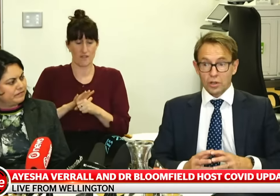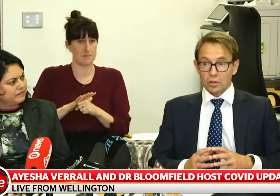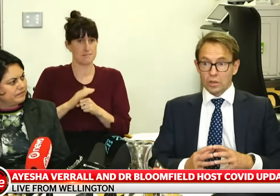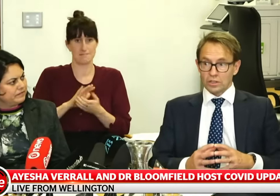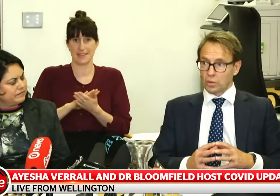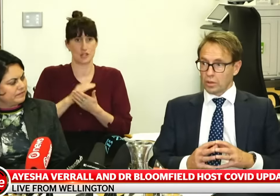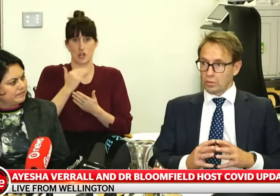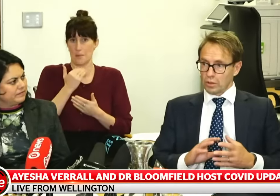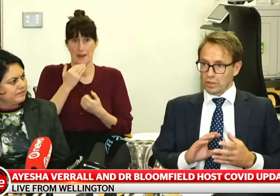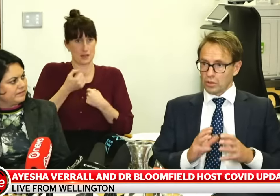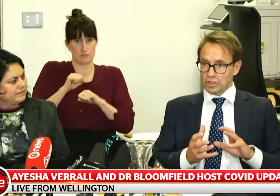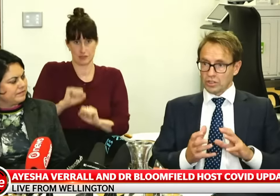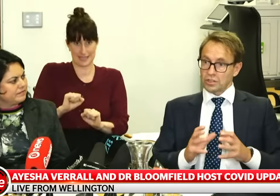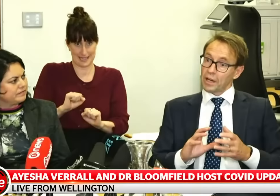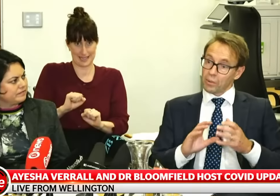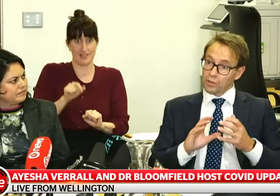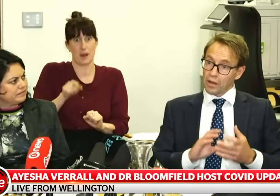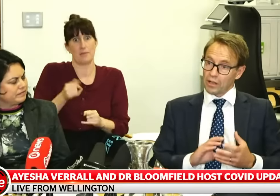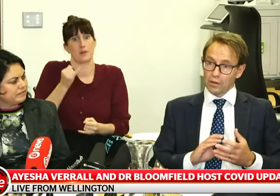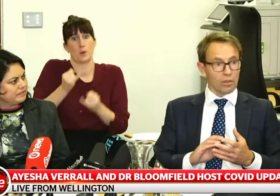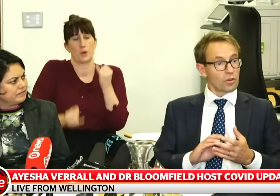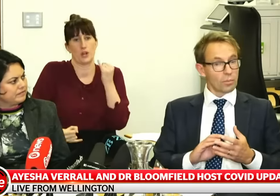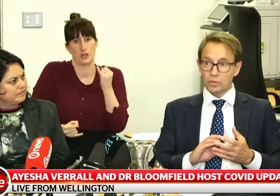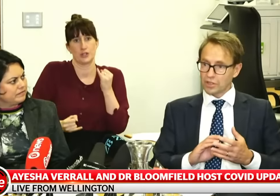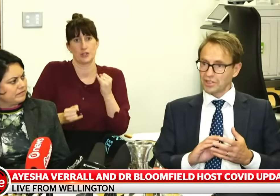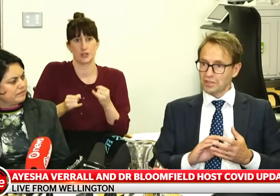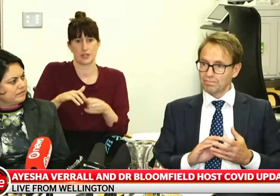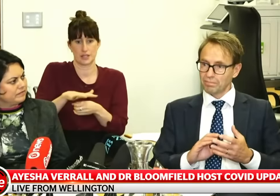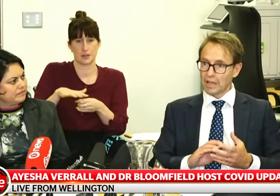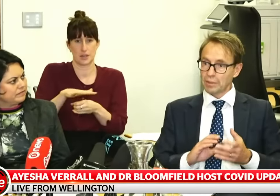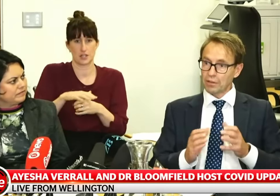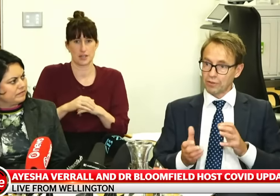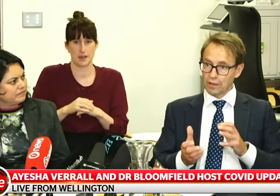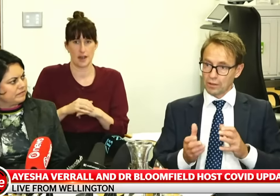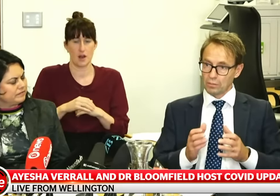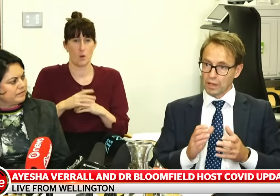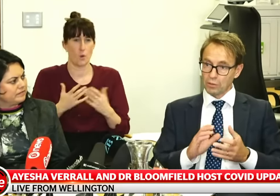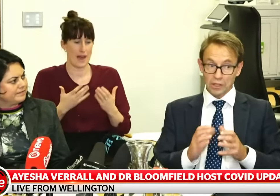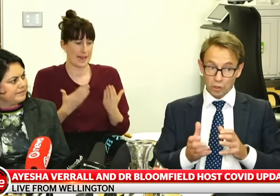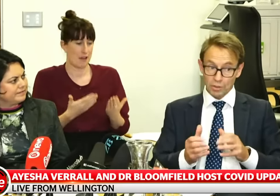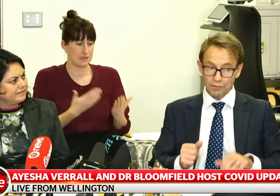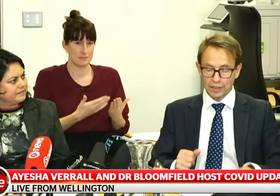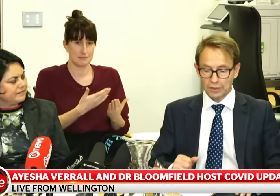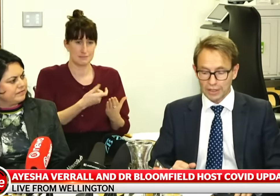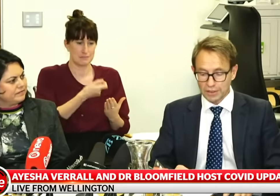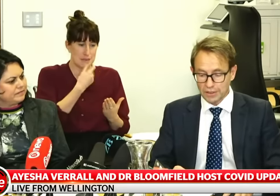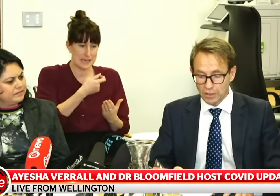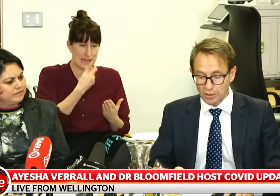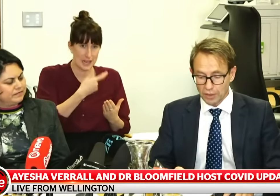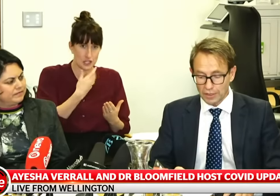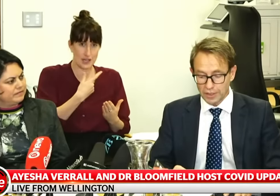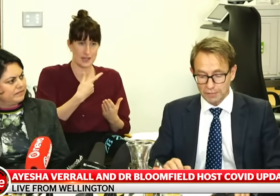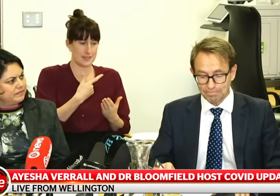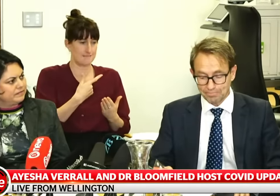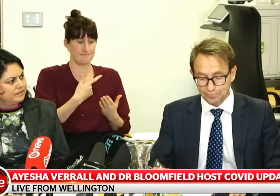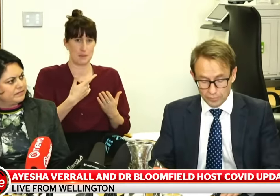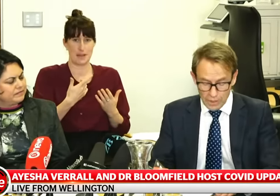And also there are questions about whether our current therapeutics may or may not be effective against that